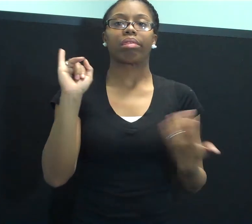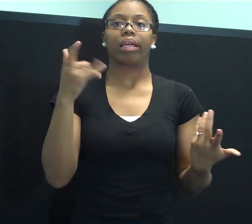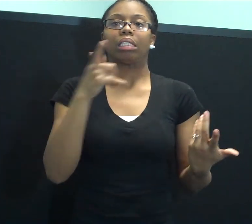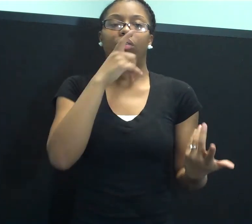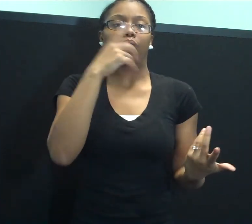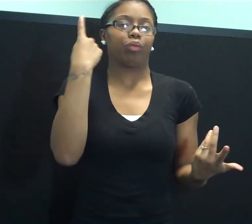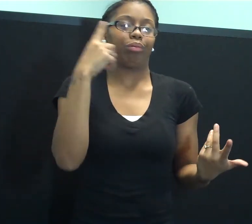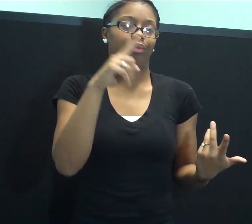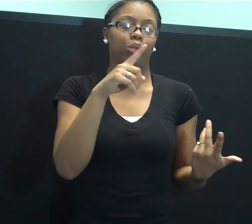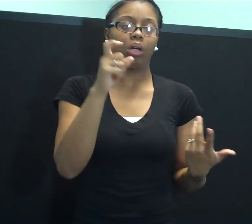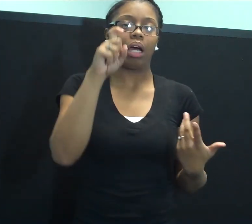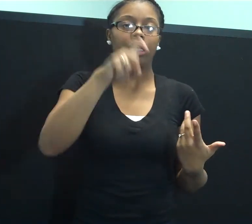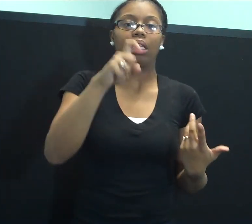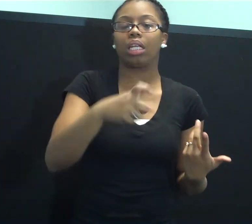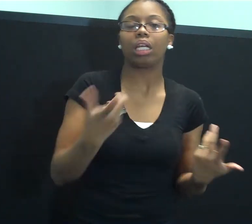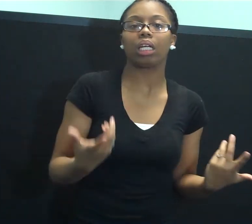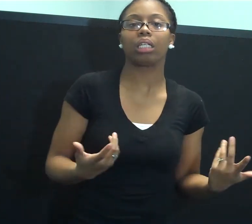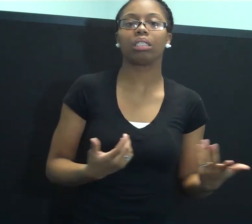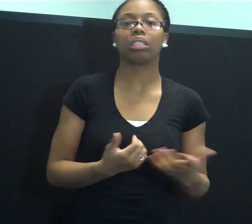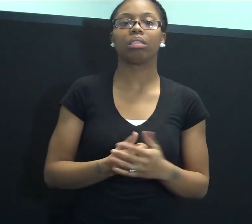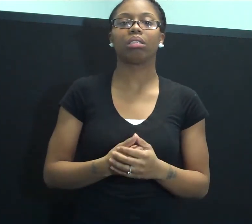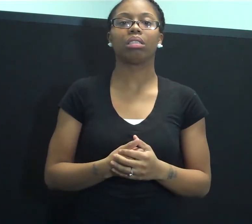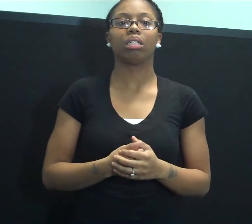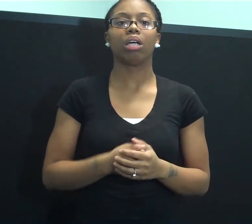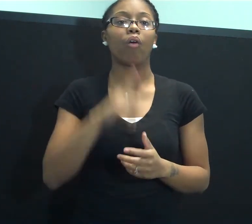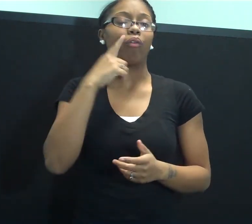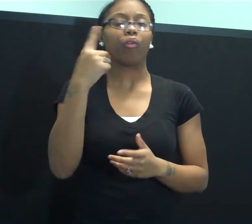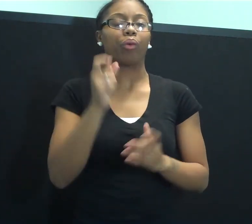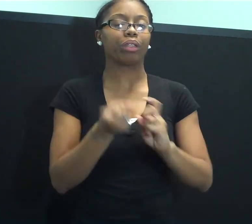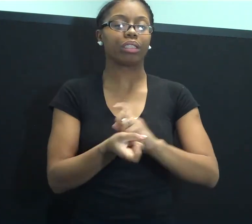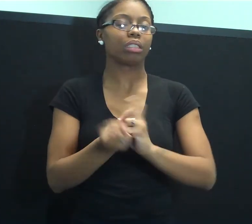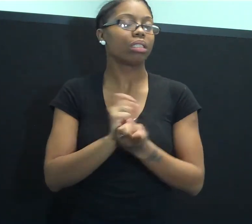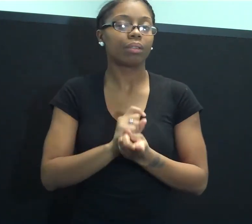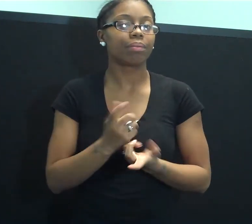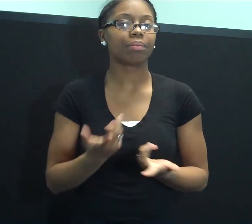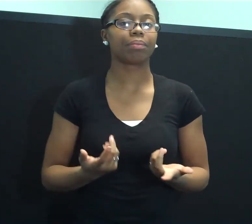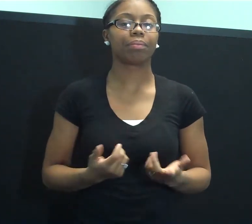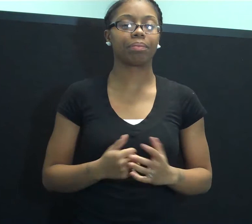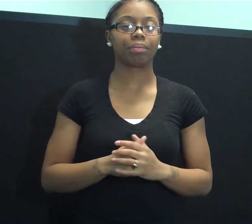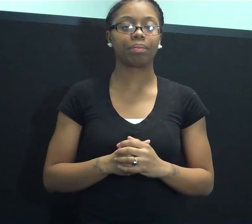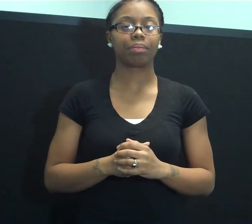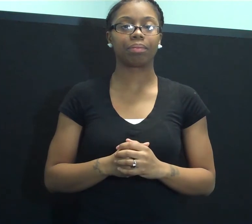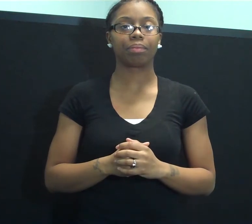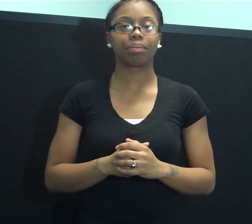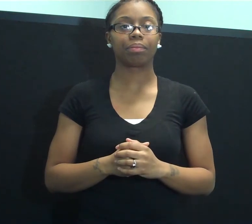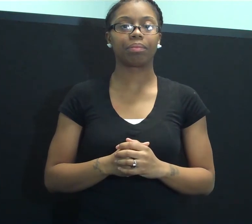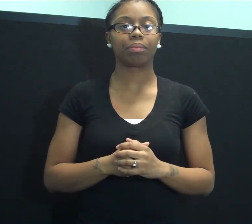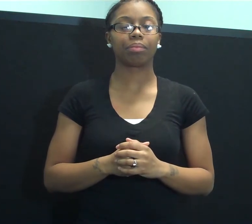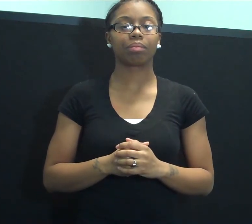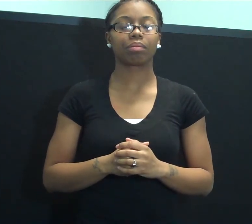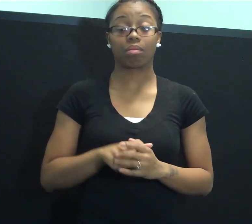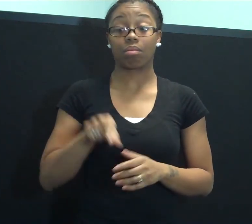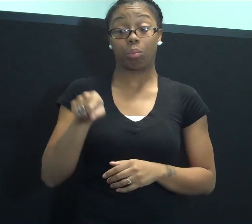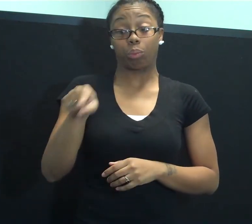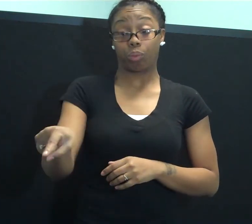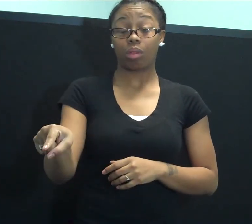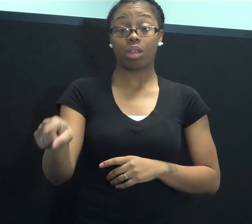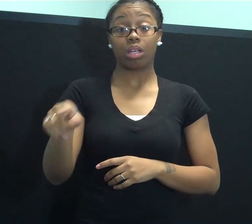a process of constant change. So Buddhist ideas of the self will challenge us to think in